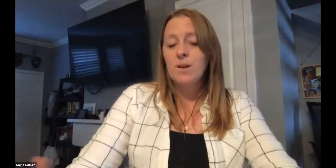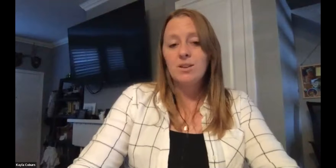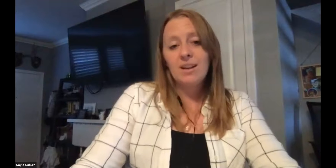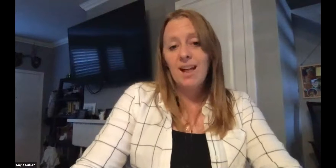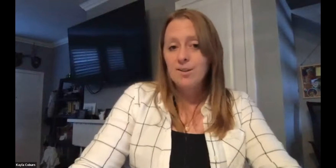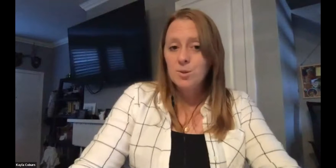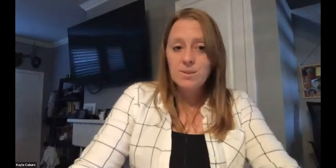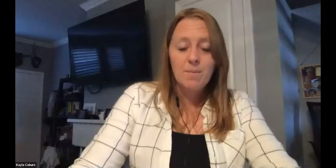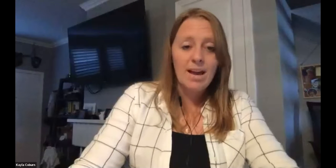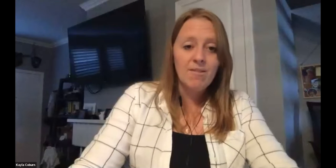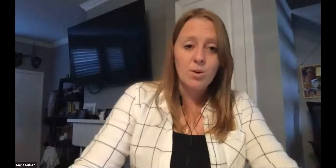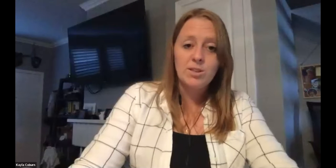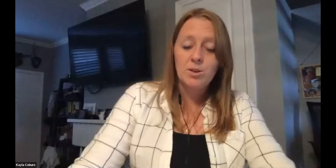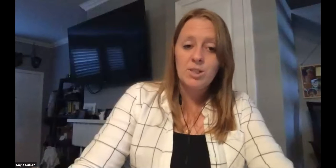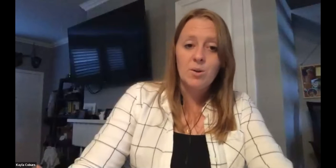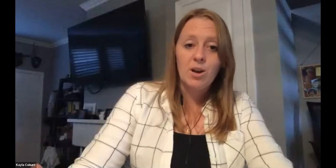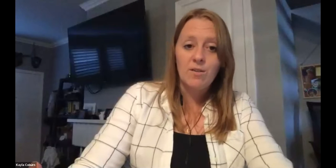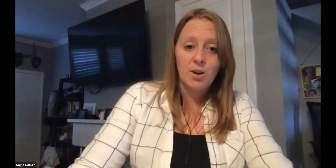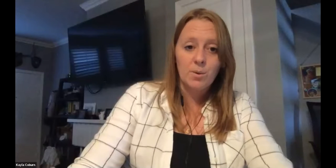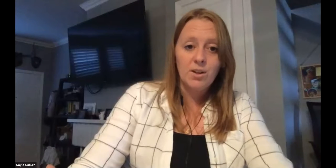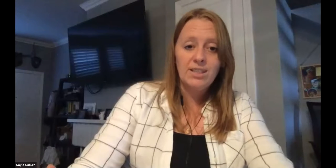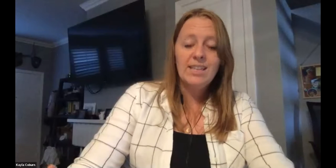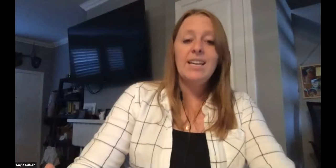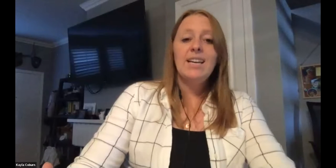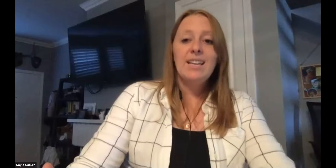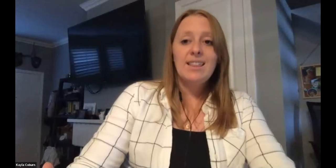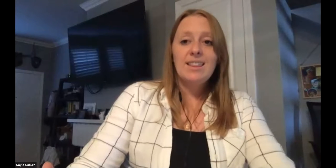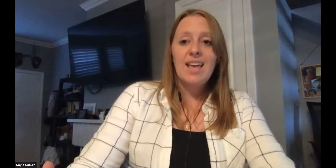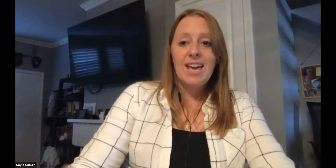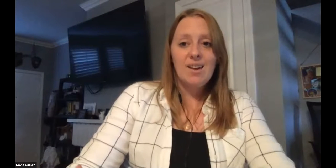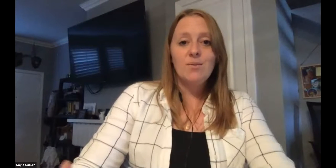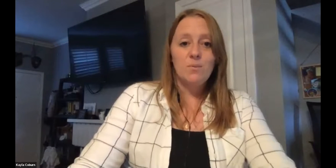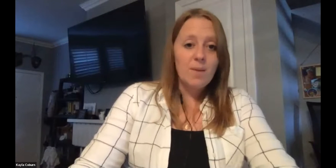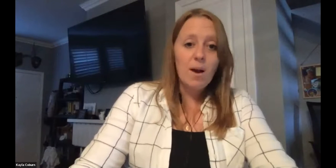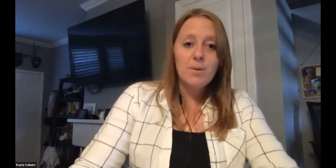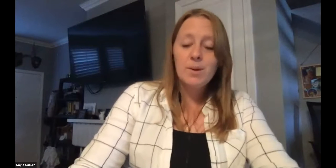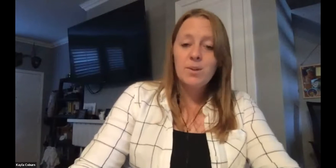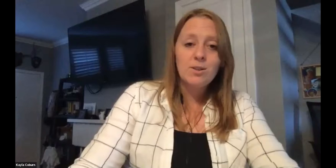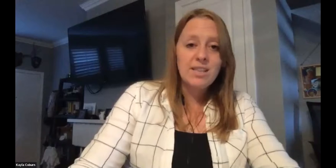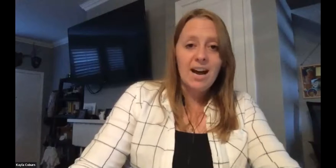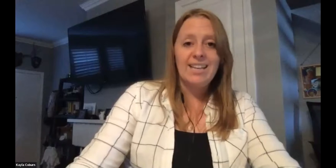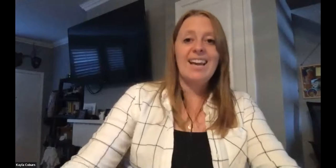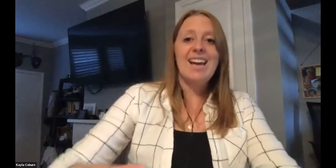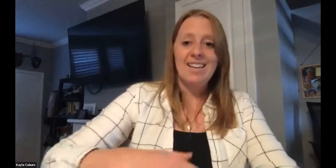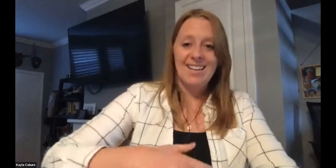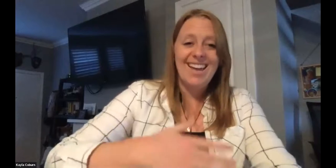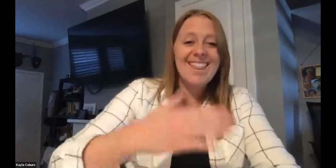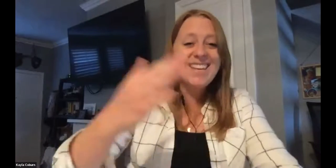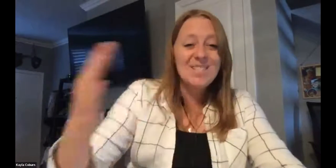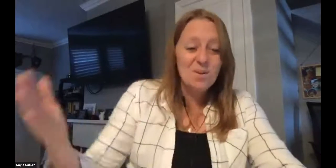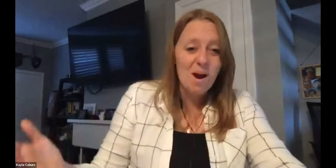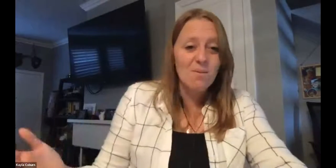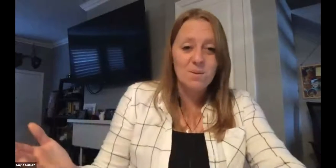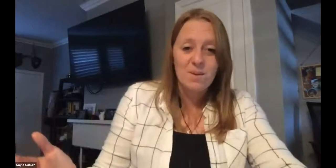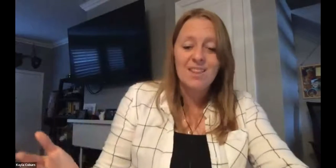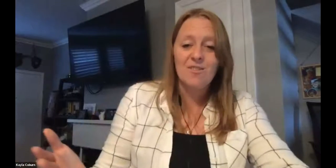have special ed classrooms that might have more students who are nonverbal, they they probably will know sign, and these